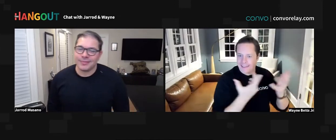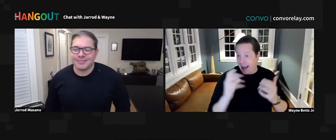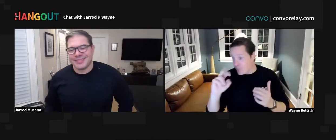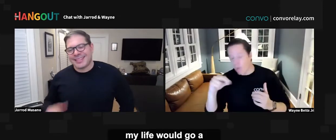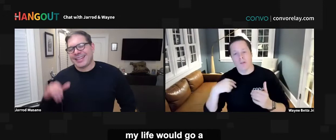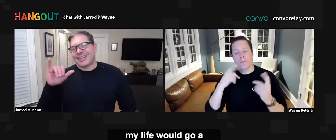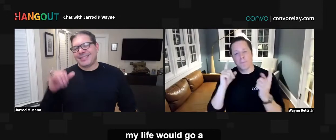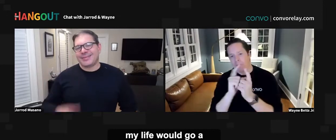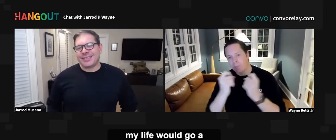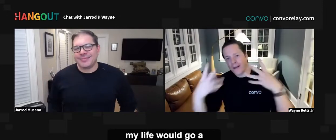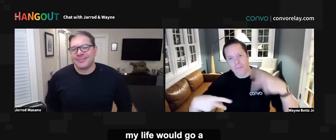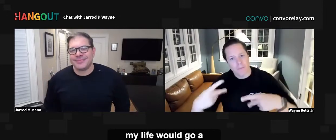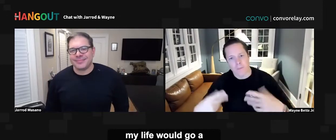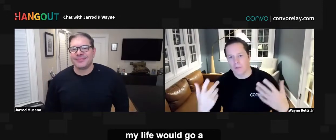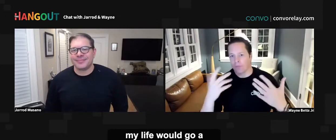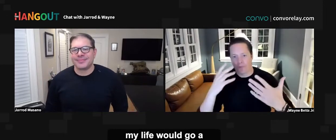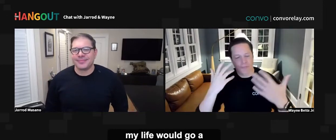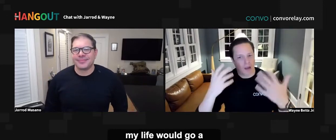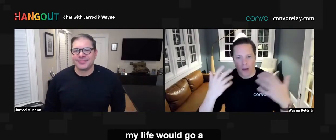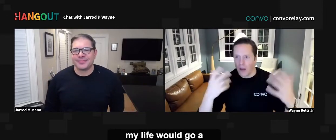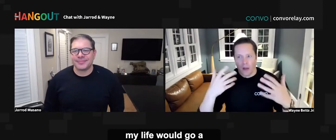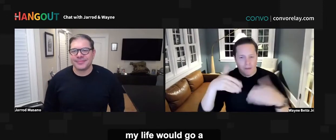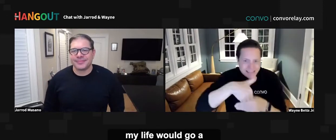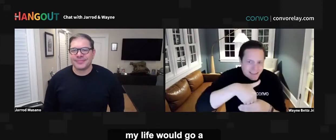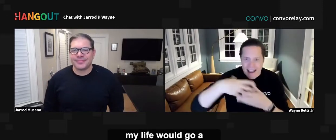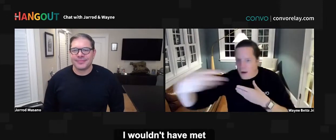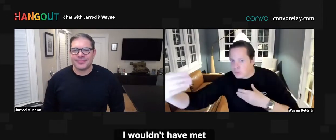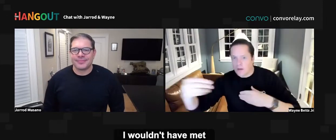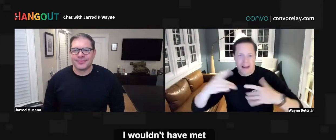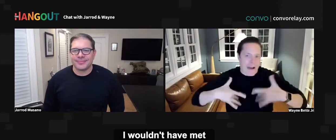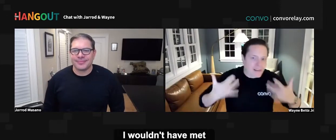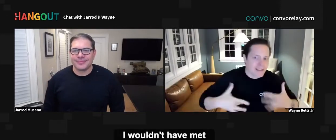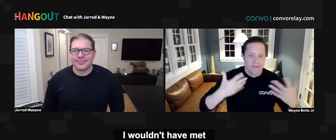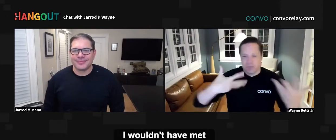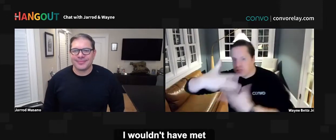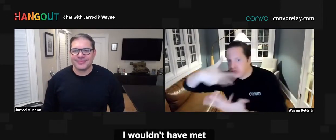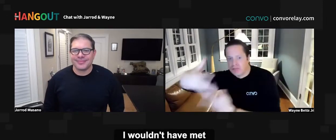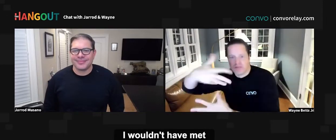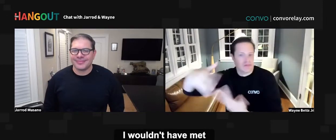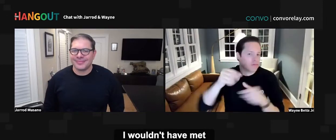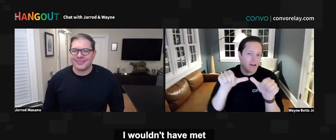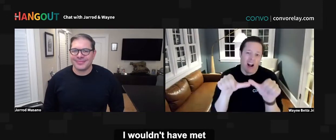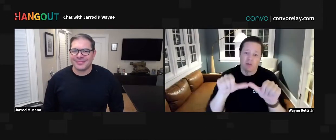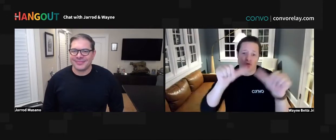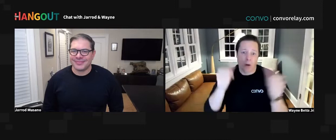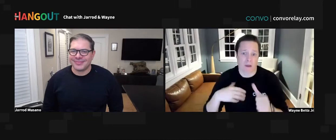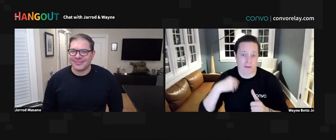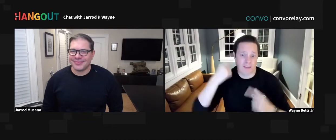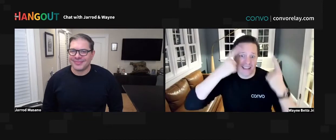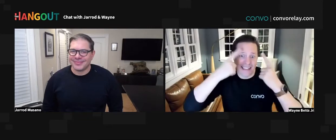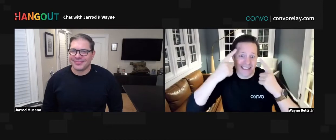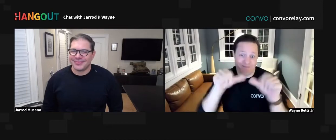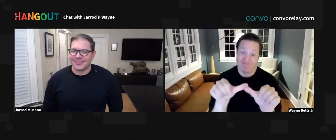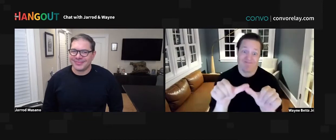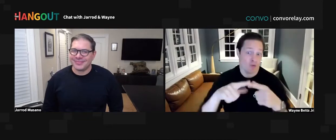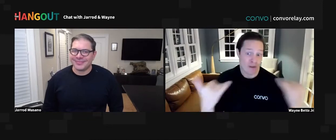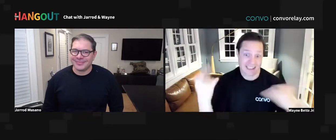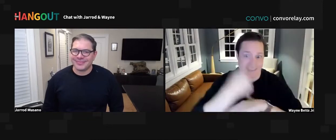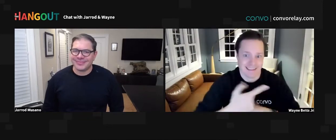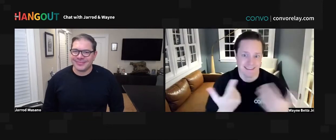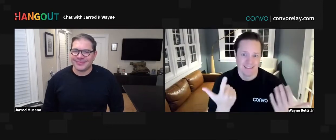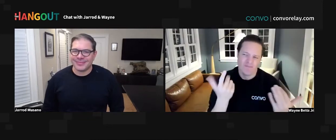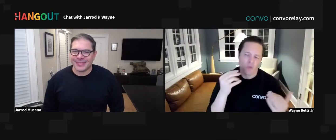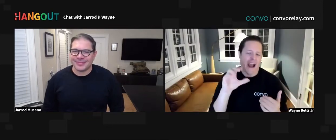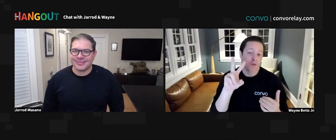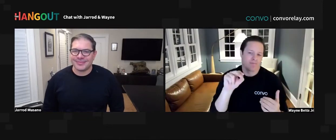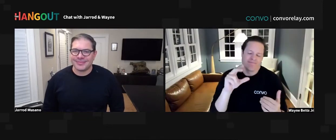with film, my life would go a completely different path. I wouldn't have met the people that I have met. I would not have been engaged with the